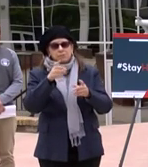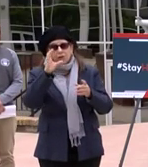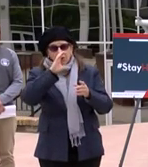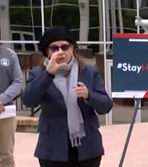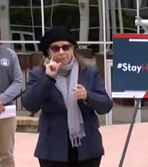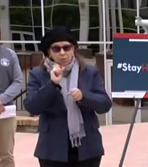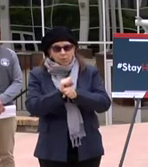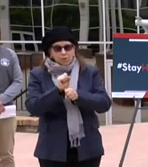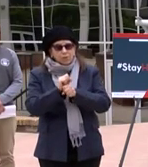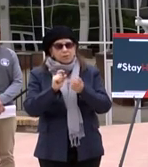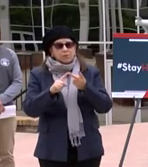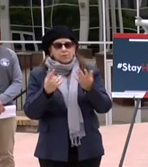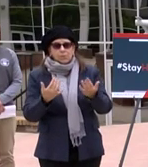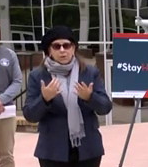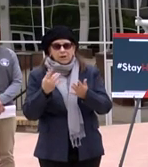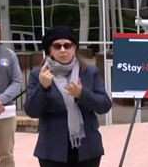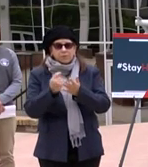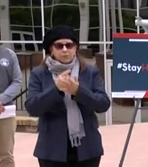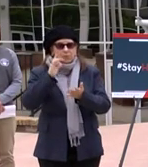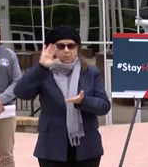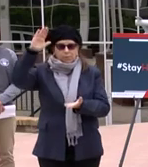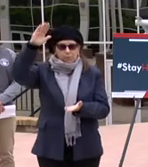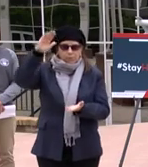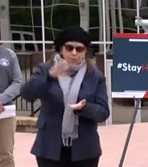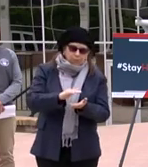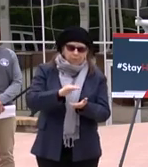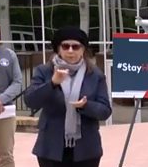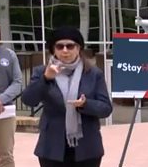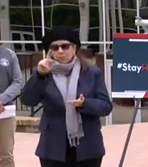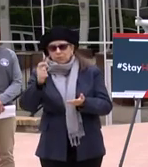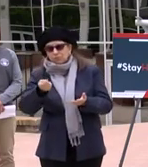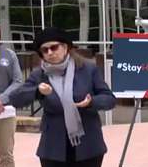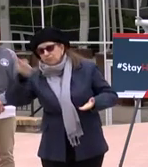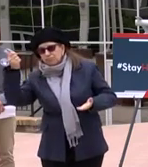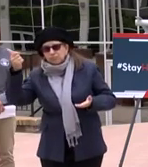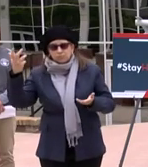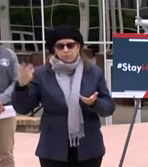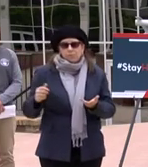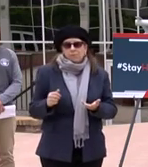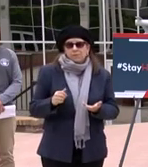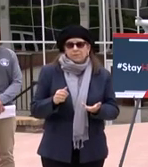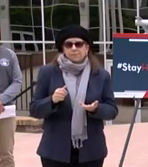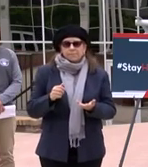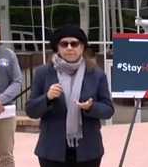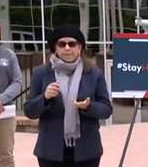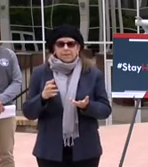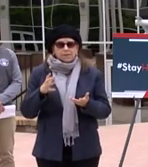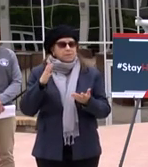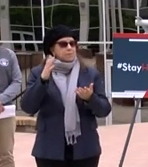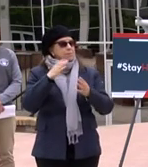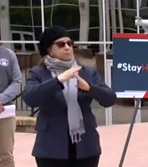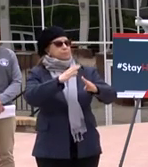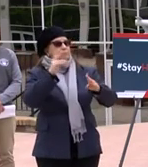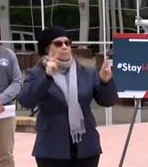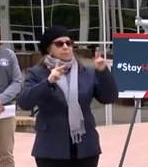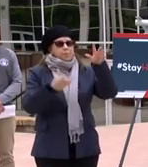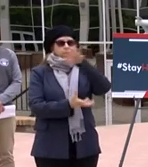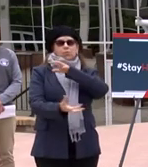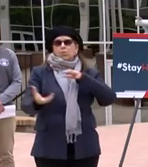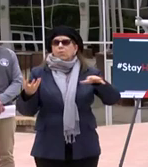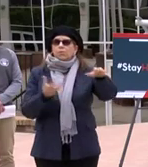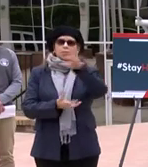system. And we think that will prevent any confusing messages generated automatically by the